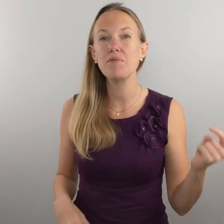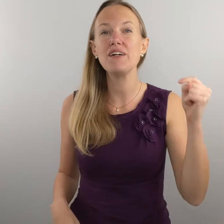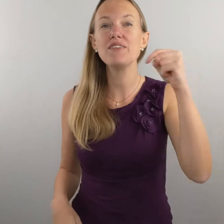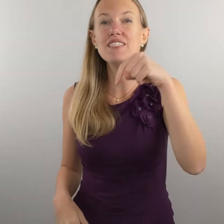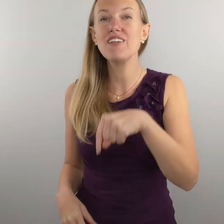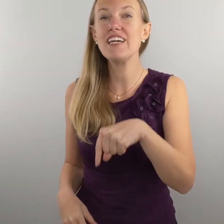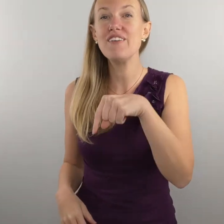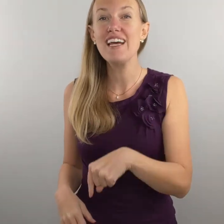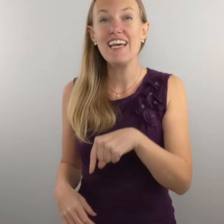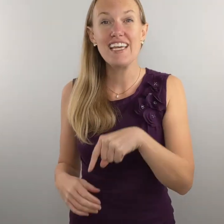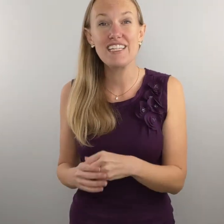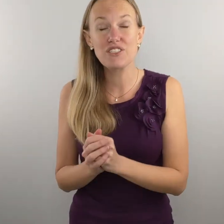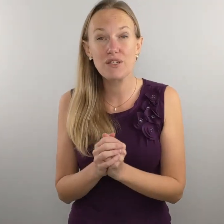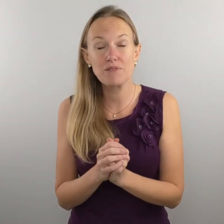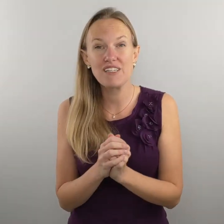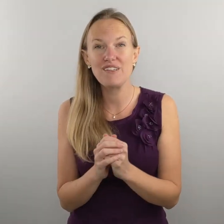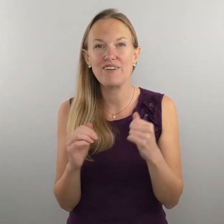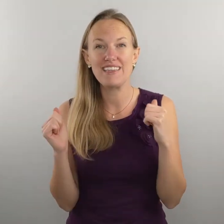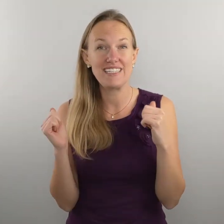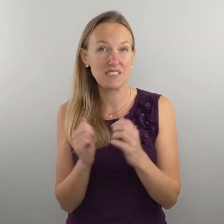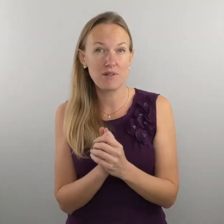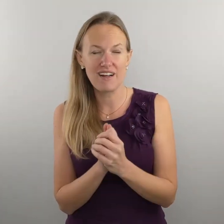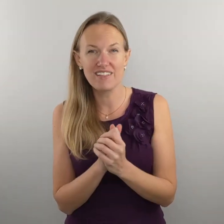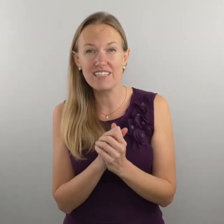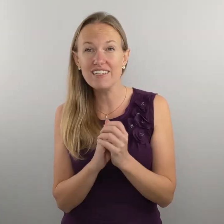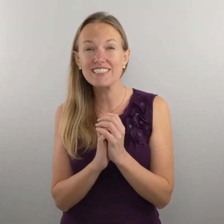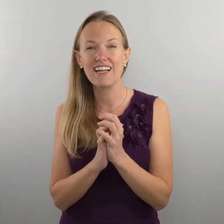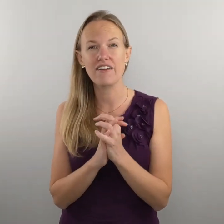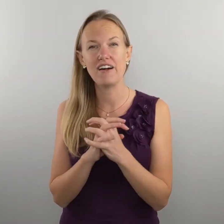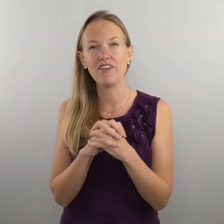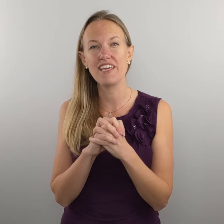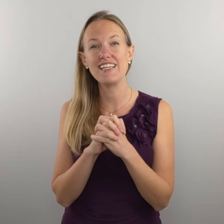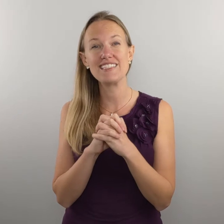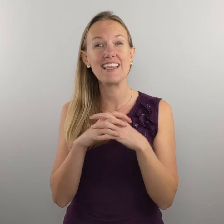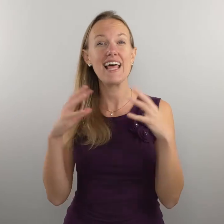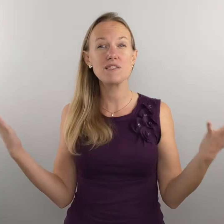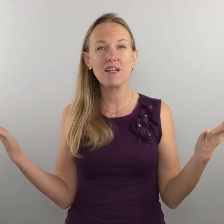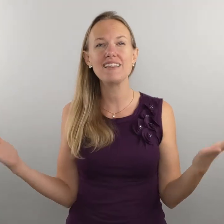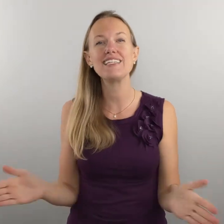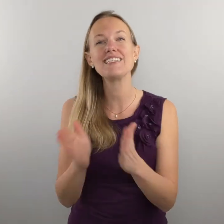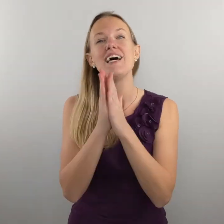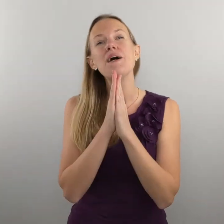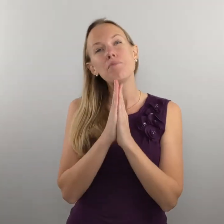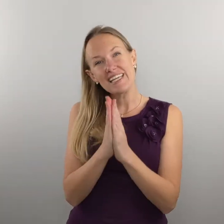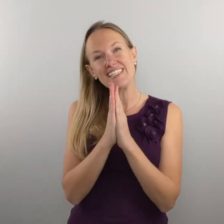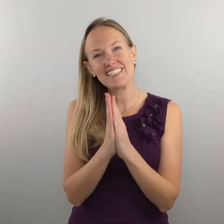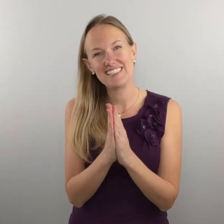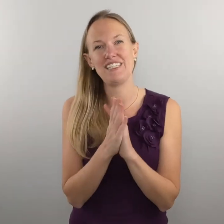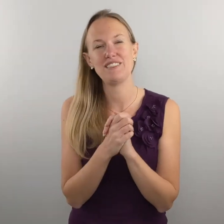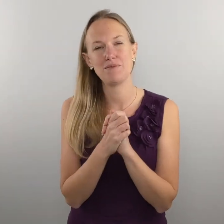below this video, in the description, you'll find links to print off the lyrics and other helpful things. And last but not least, please consider